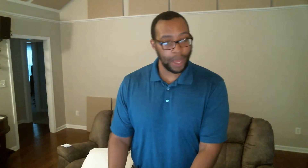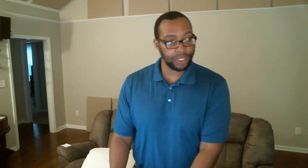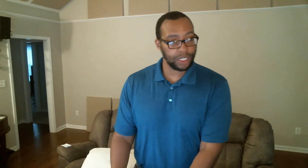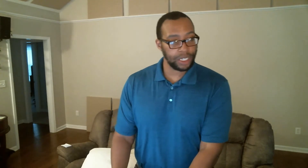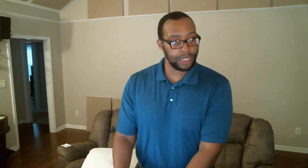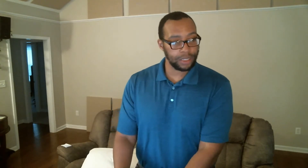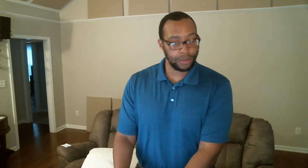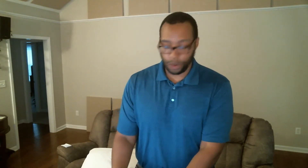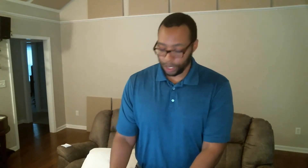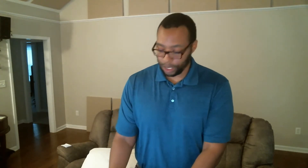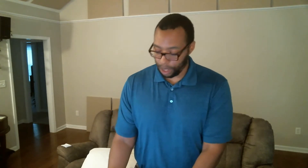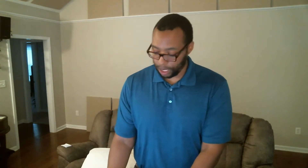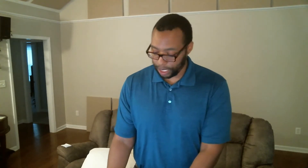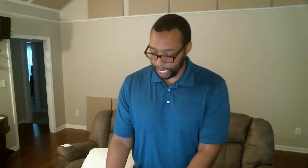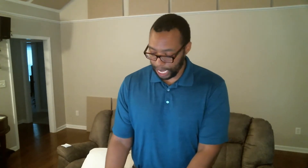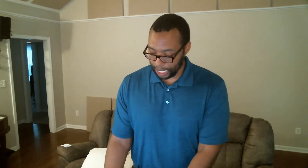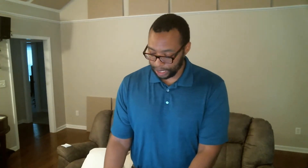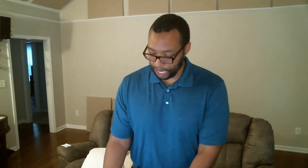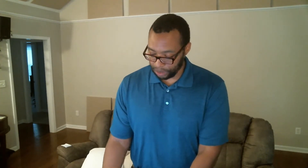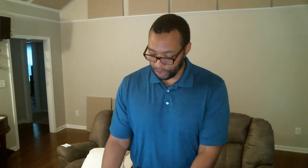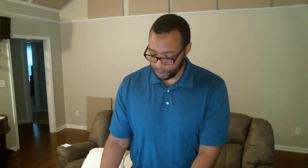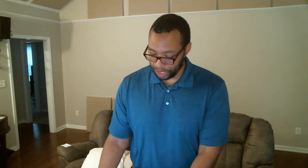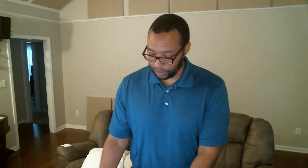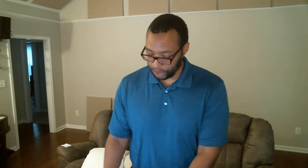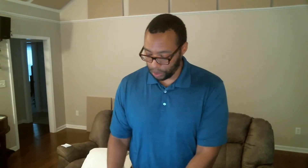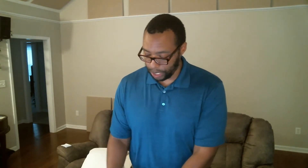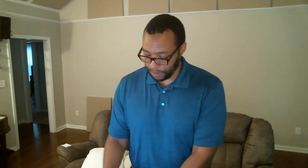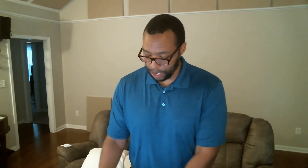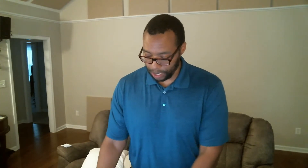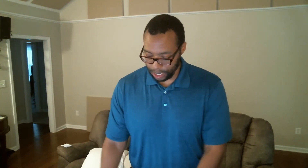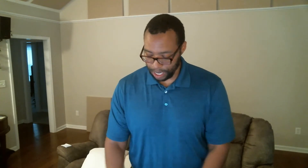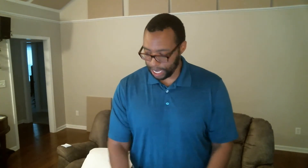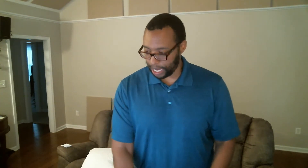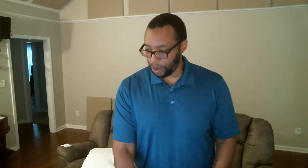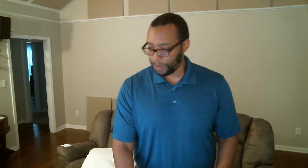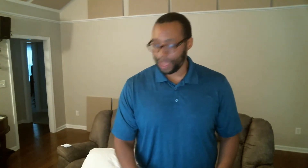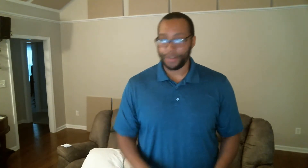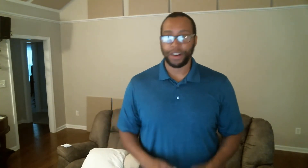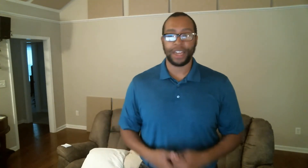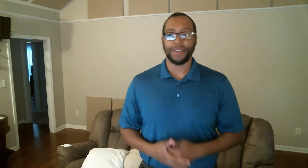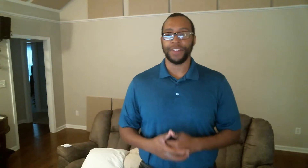questions, we're going to call it a night. Thank you so much for joining me. And I hope you have a great evening.